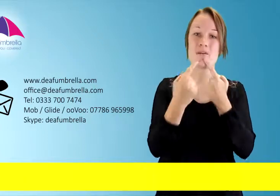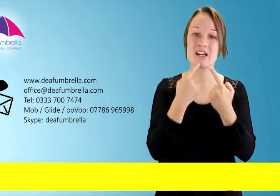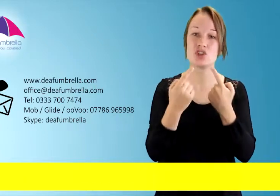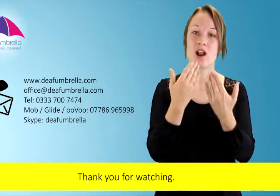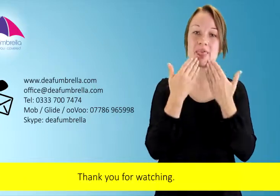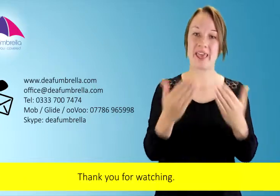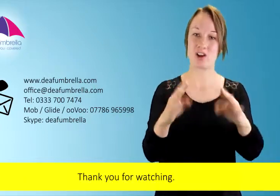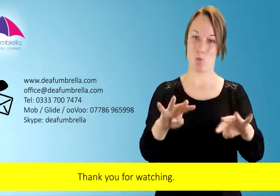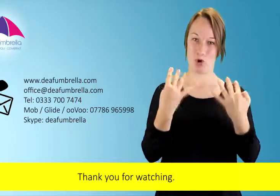for watching!